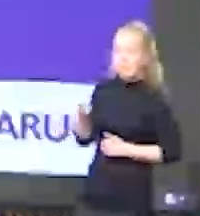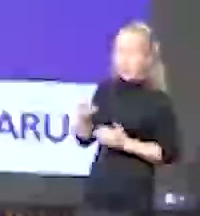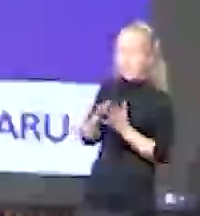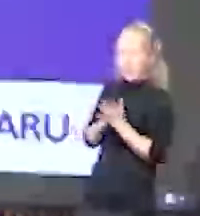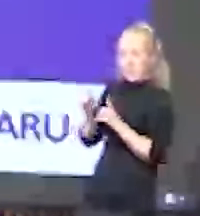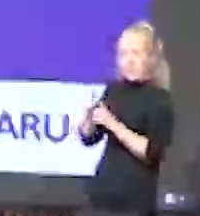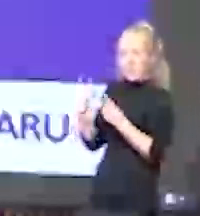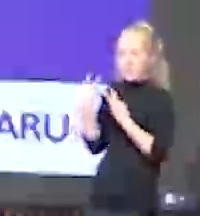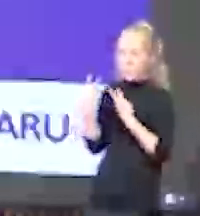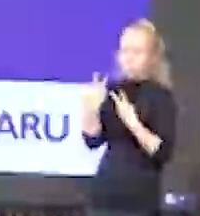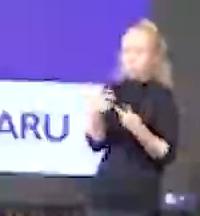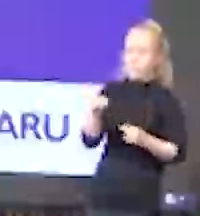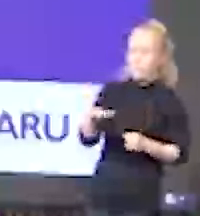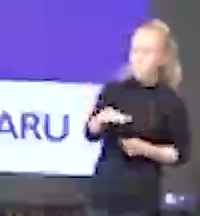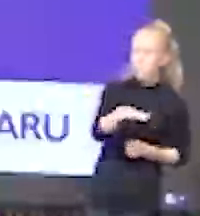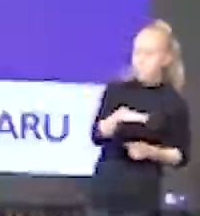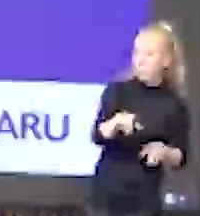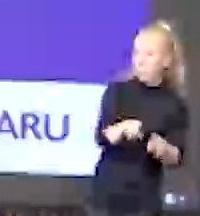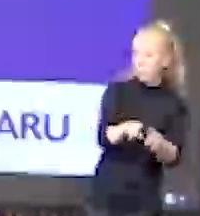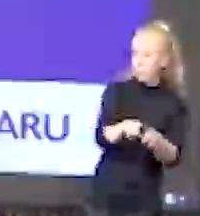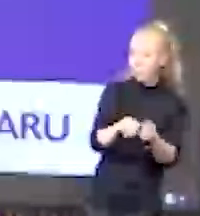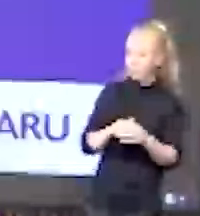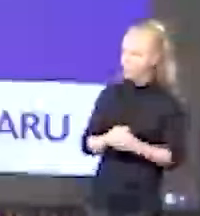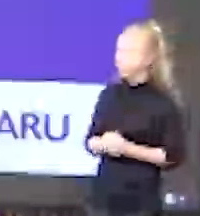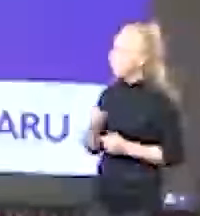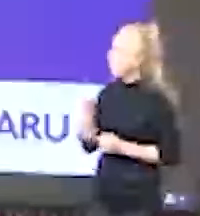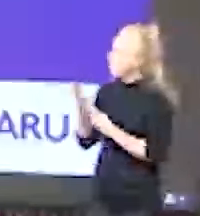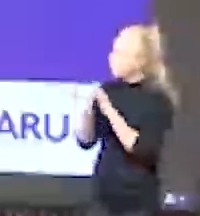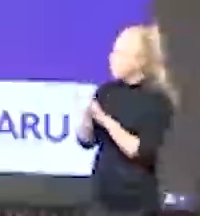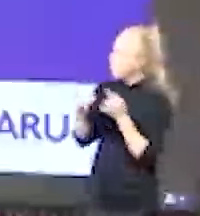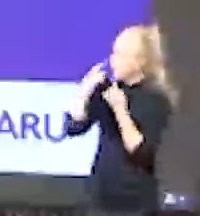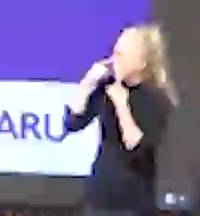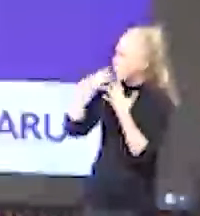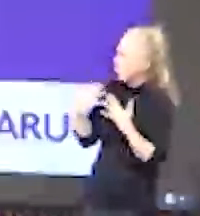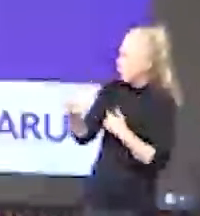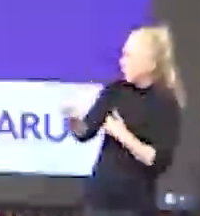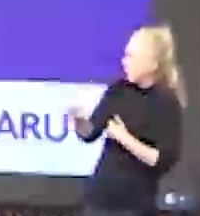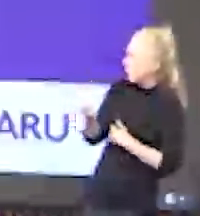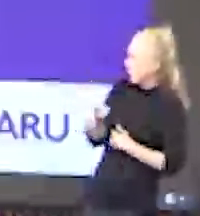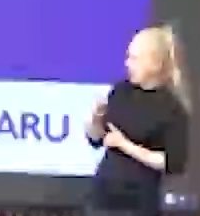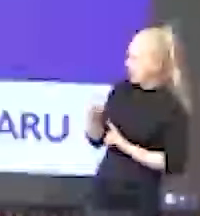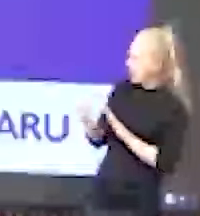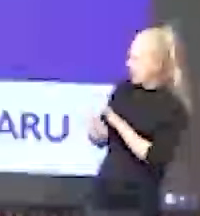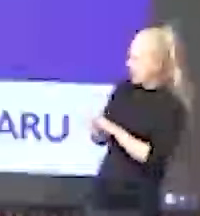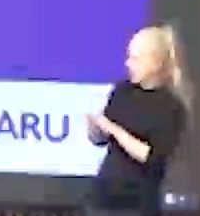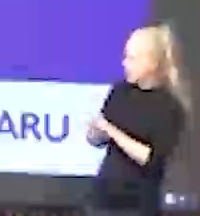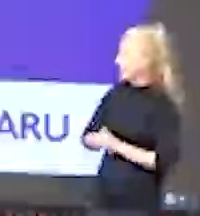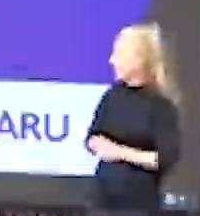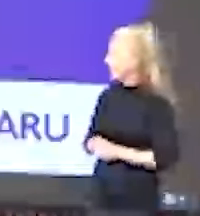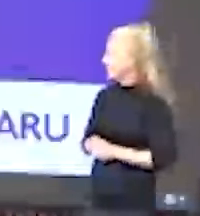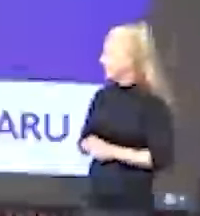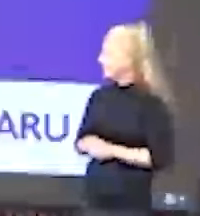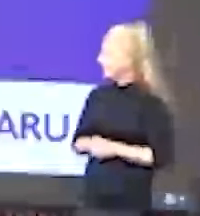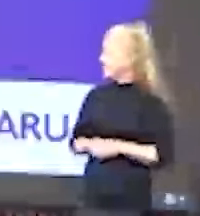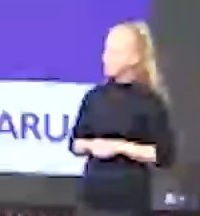level, really important. And what do you mean by that, show them at a local level? Can you give me some examples of where you've seen that done well? Yeah, I think